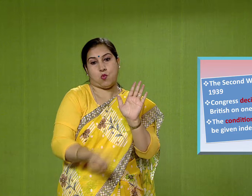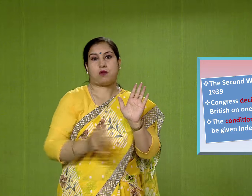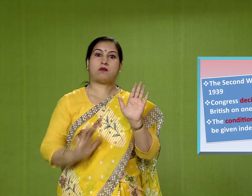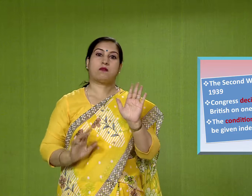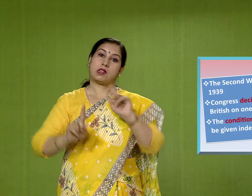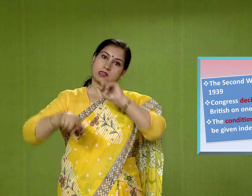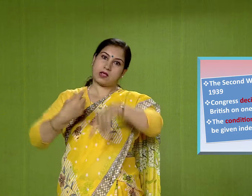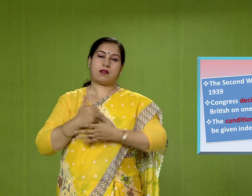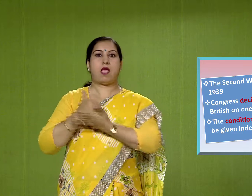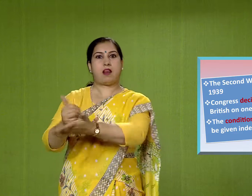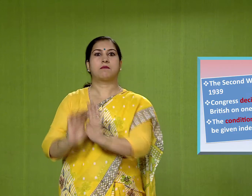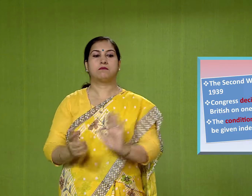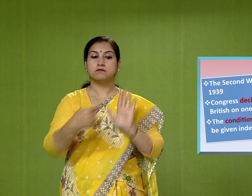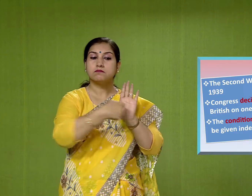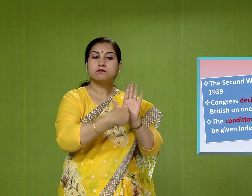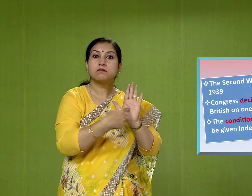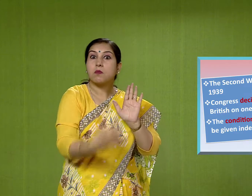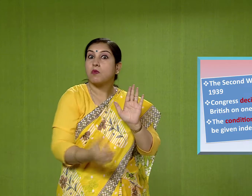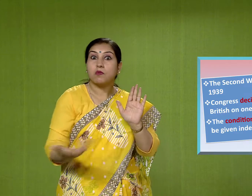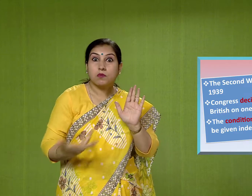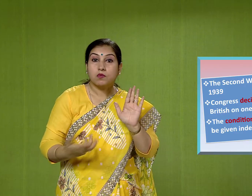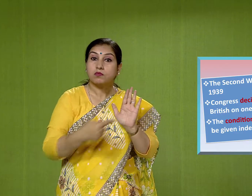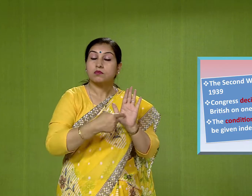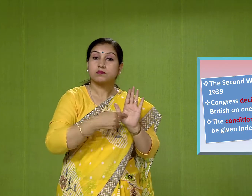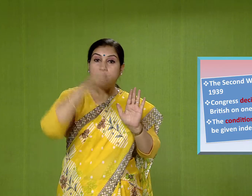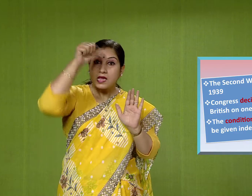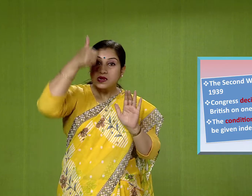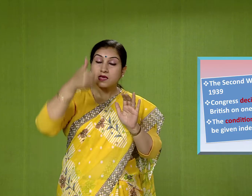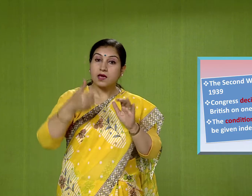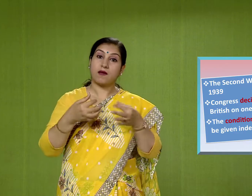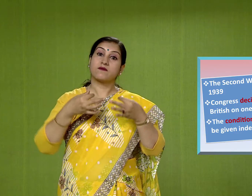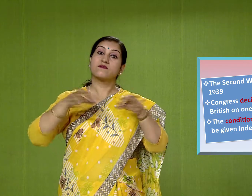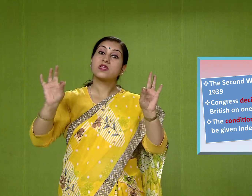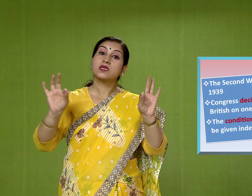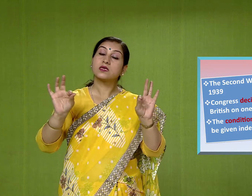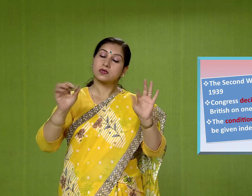and the condition was that India should be given independence.